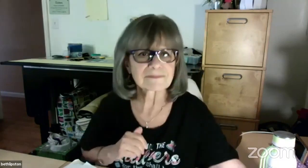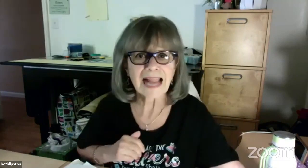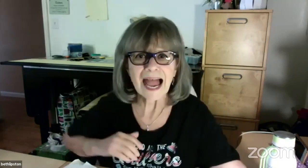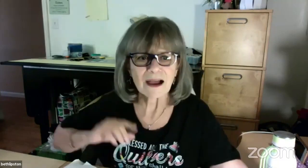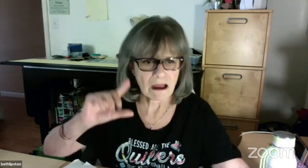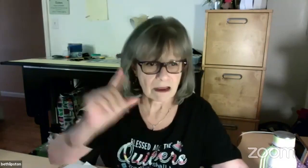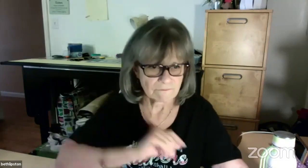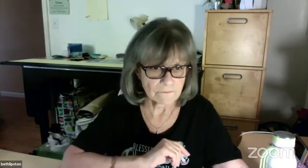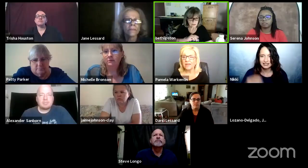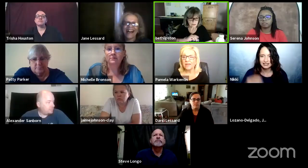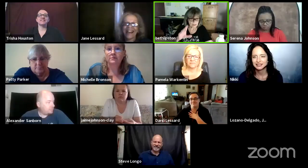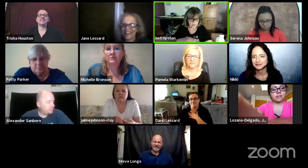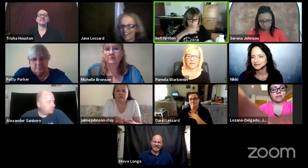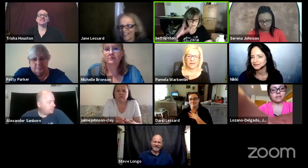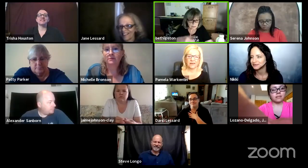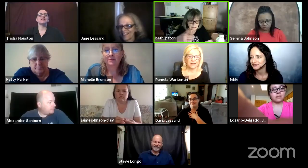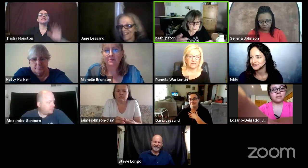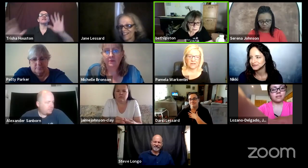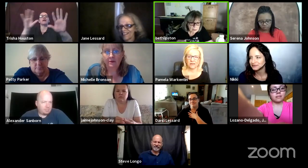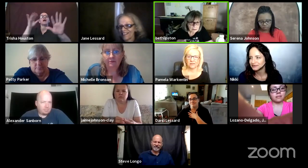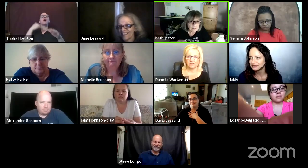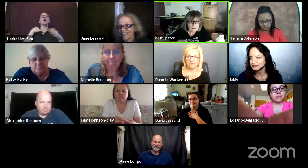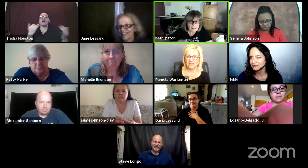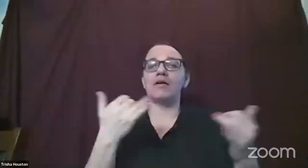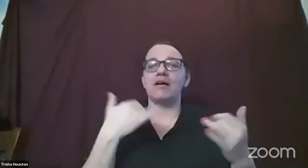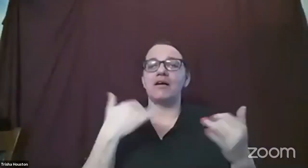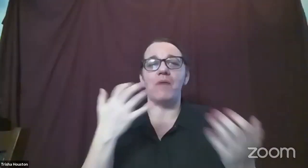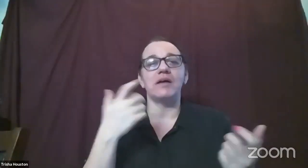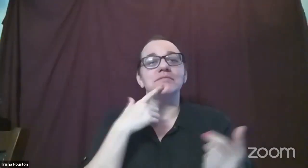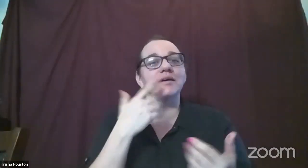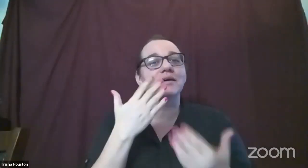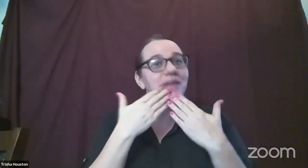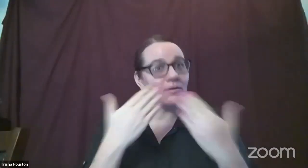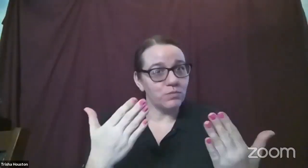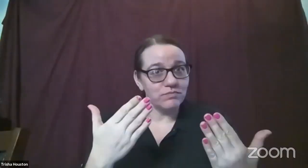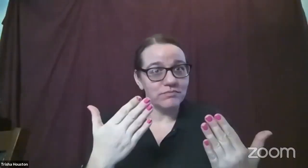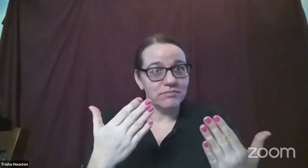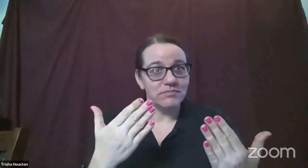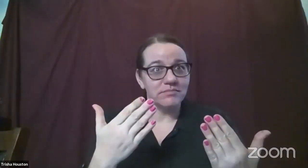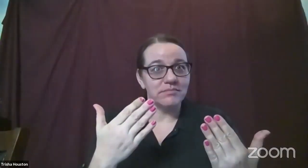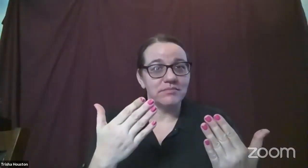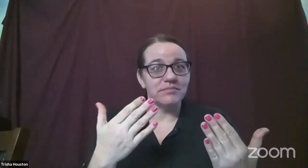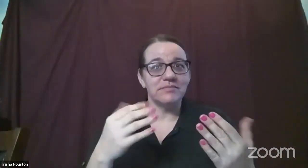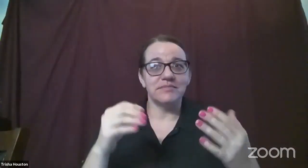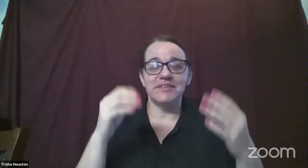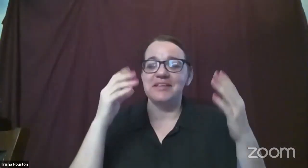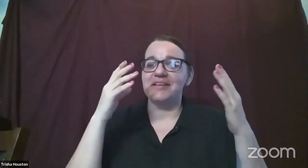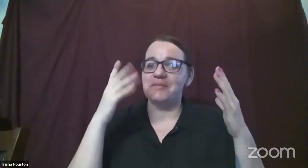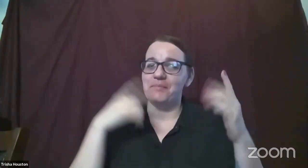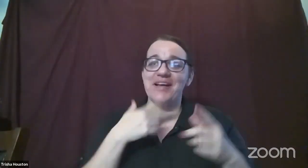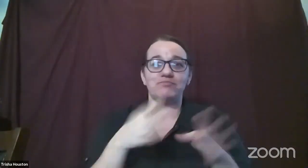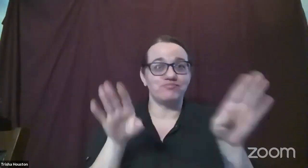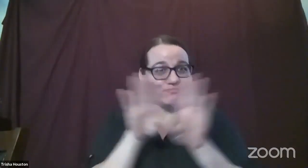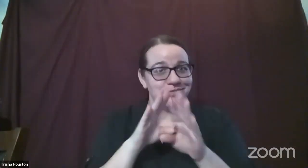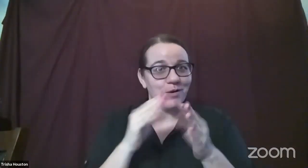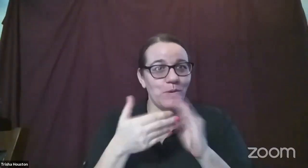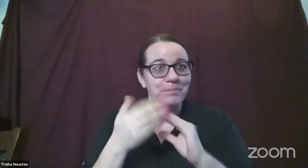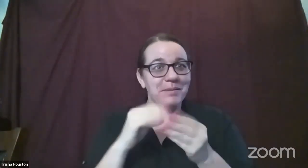that. Okay, now I got to close my video. So again, I'd like to take a moment and say thank you.